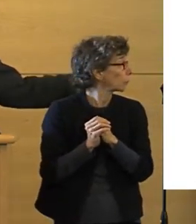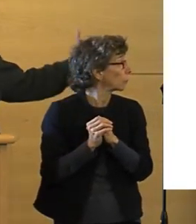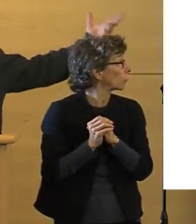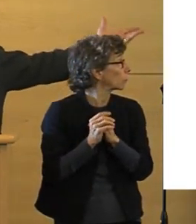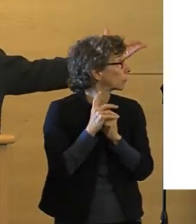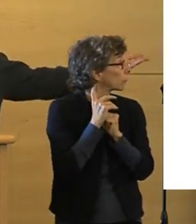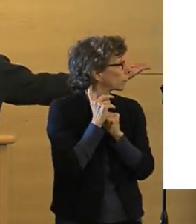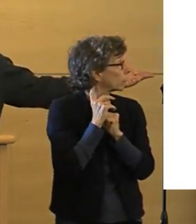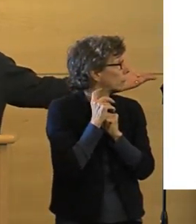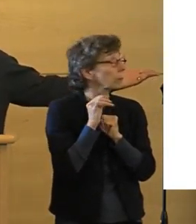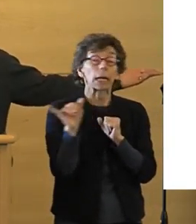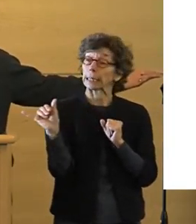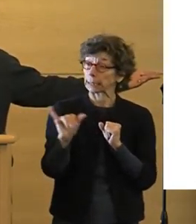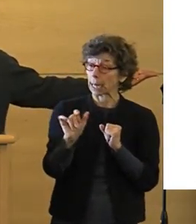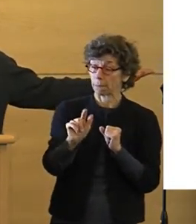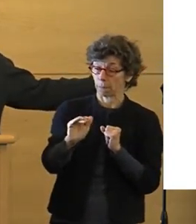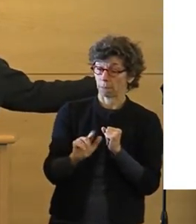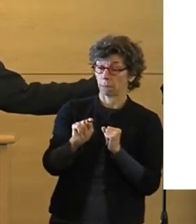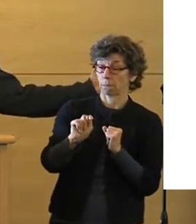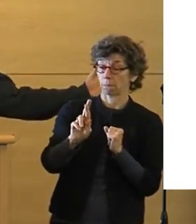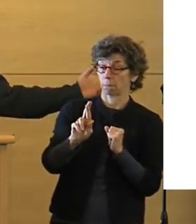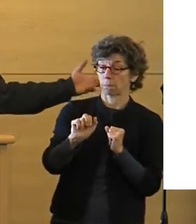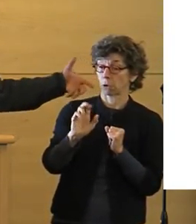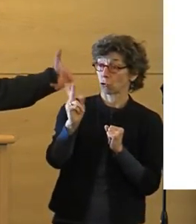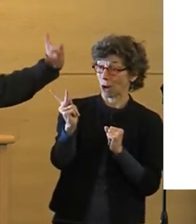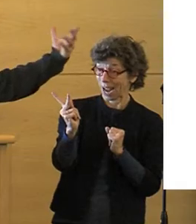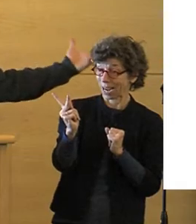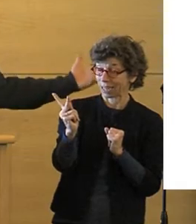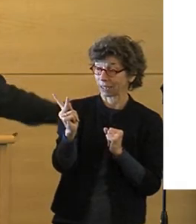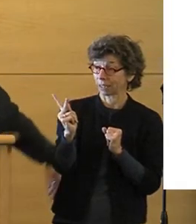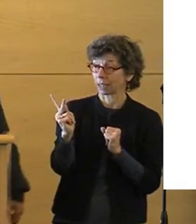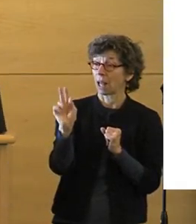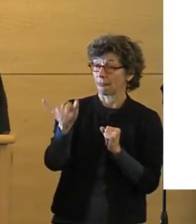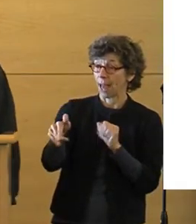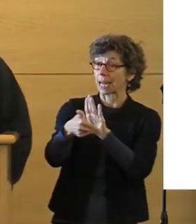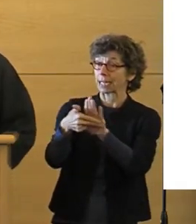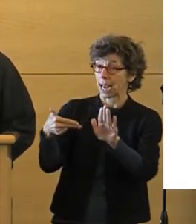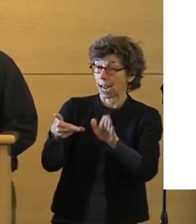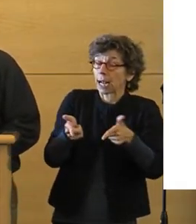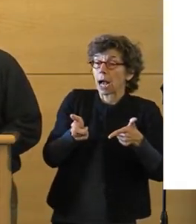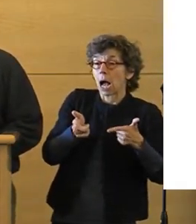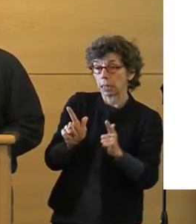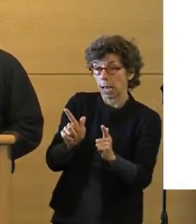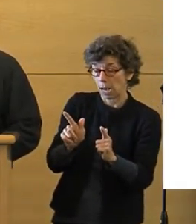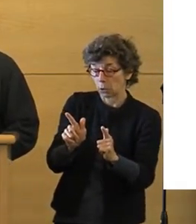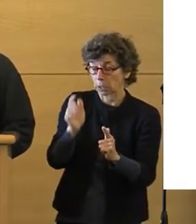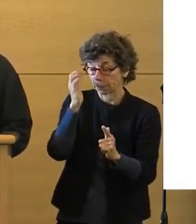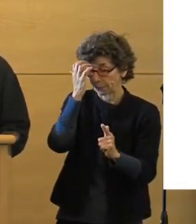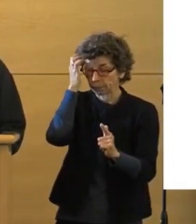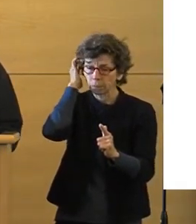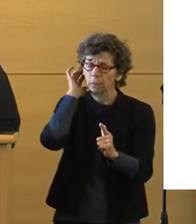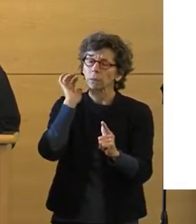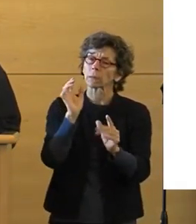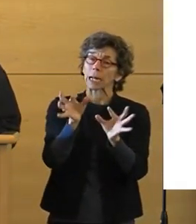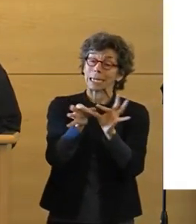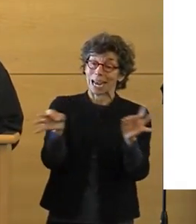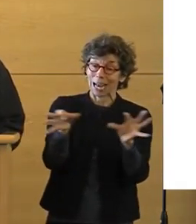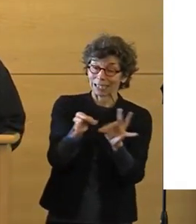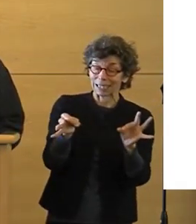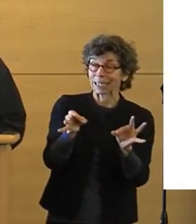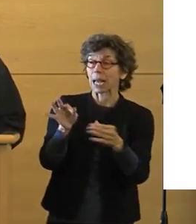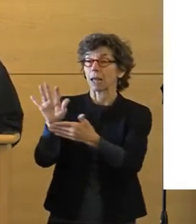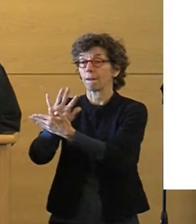support MP4 probably supports WebM. So if you provide both, then one way or another, browsers are going to be able to play the